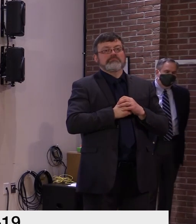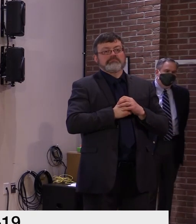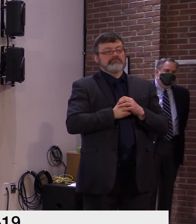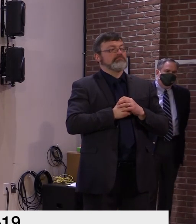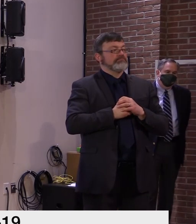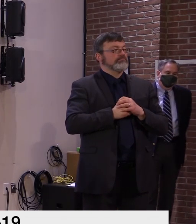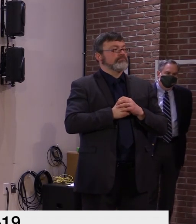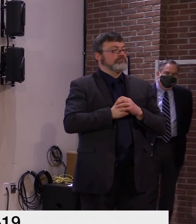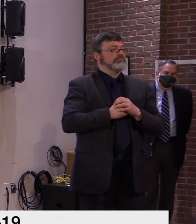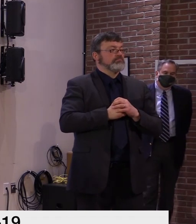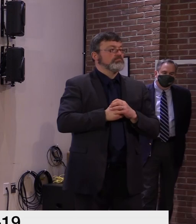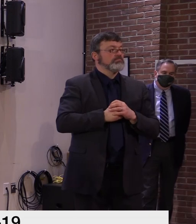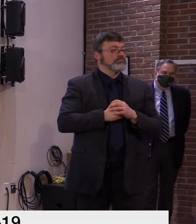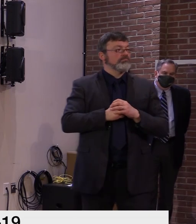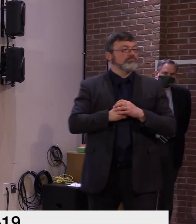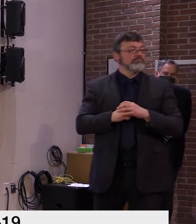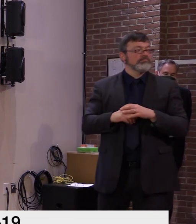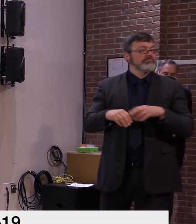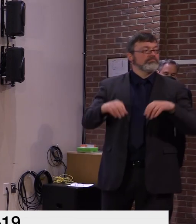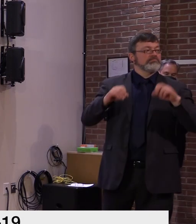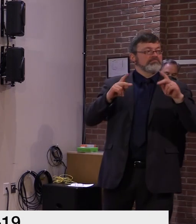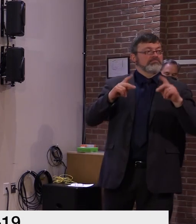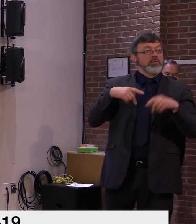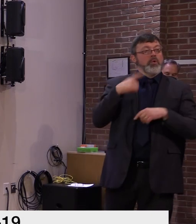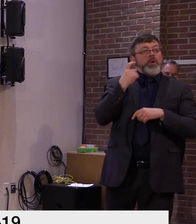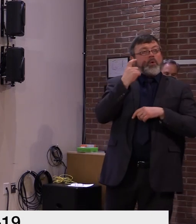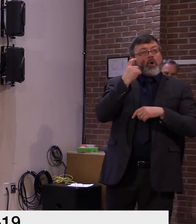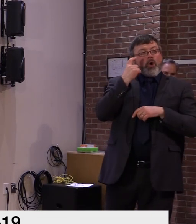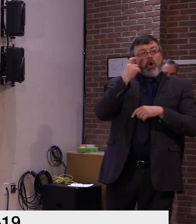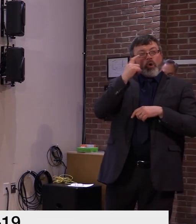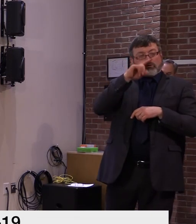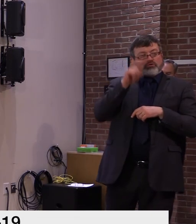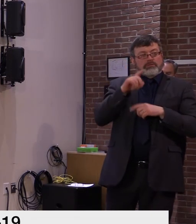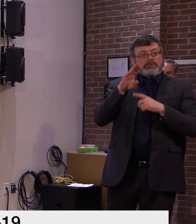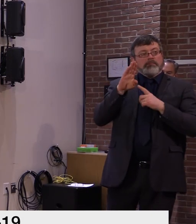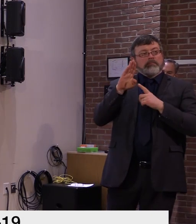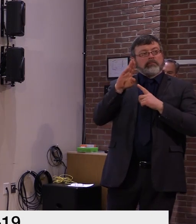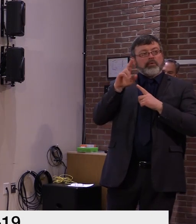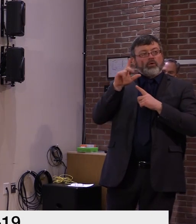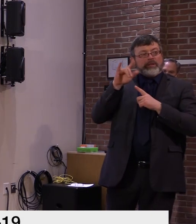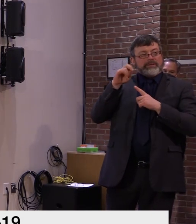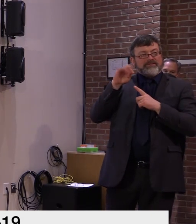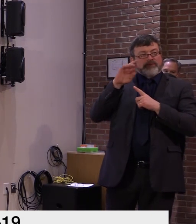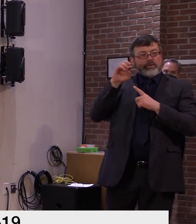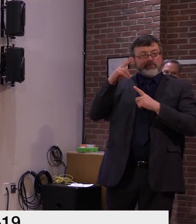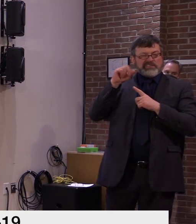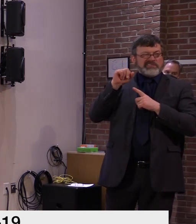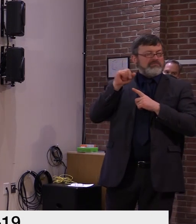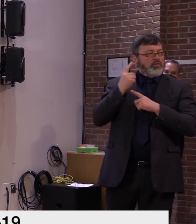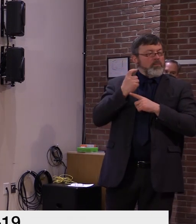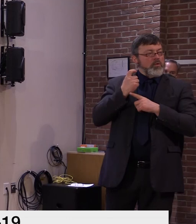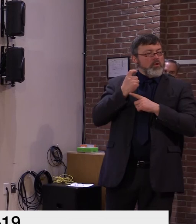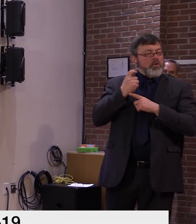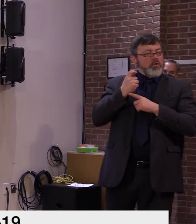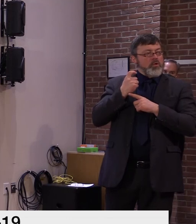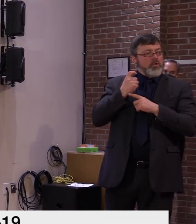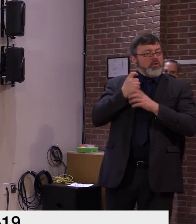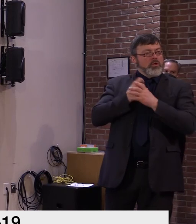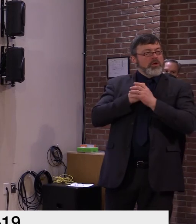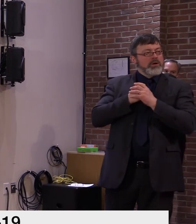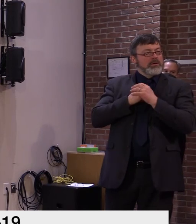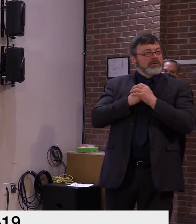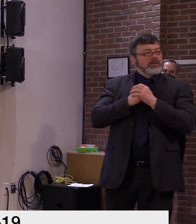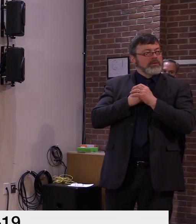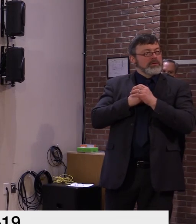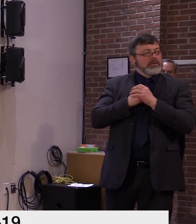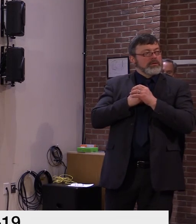Okay, and my last question is, like, do you have an estimate towards the, I know things are still in the works about the transition come, like you said,